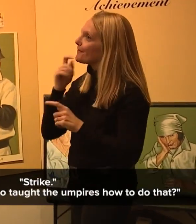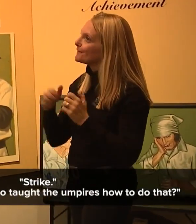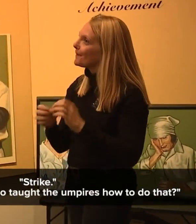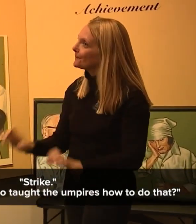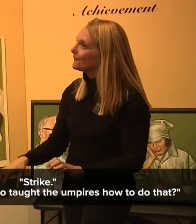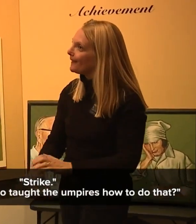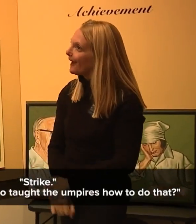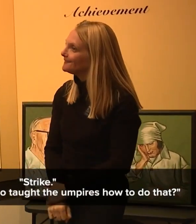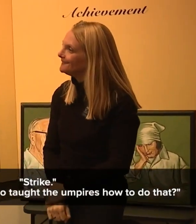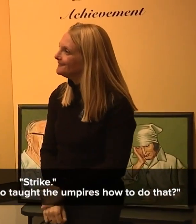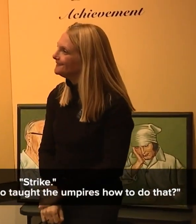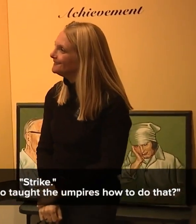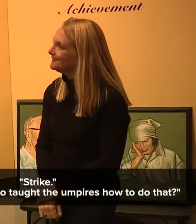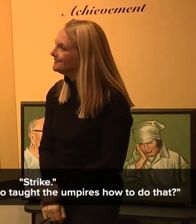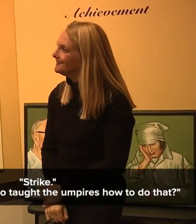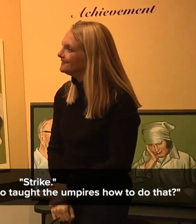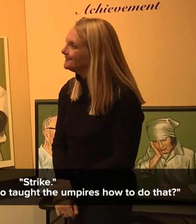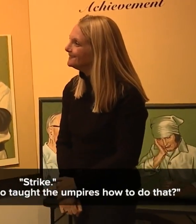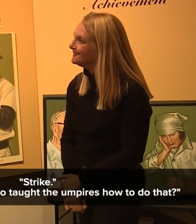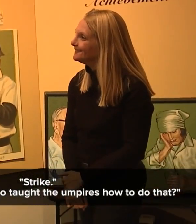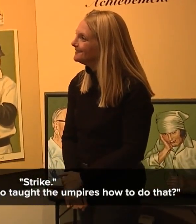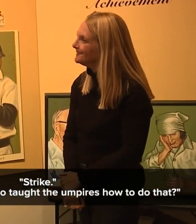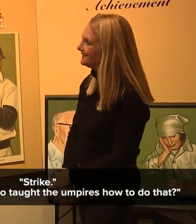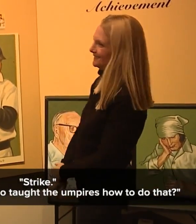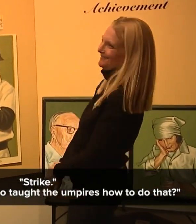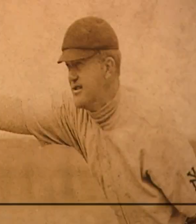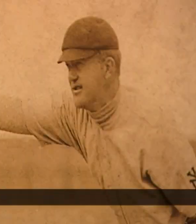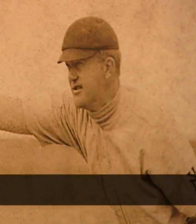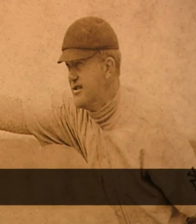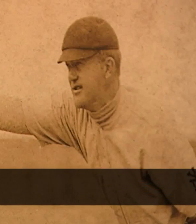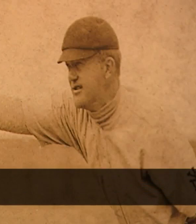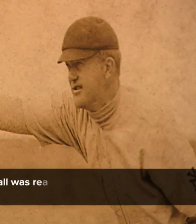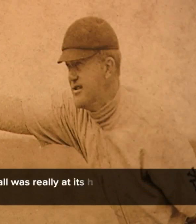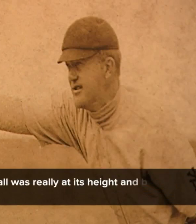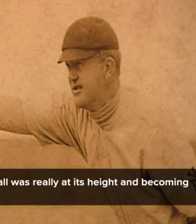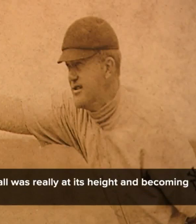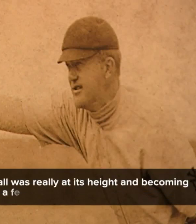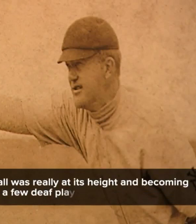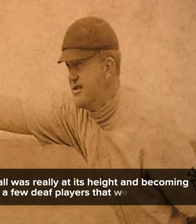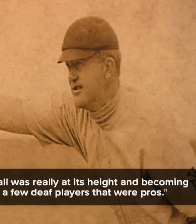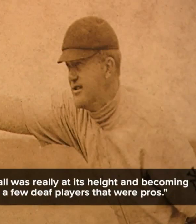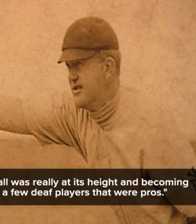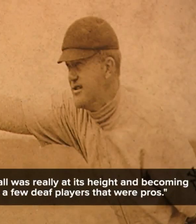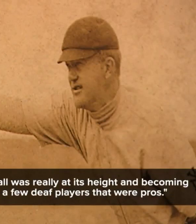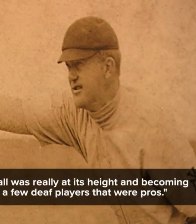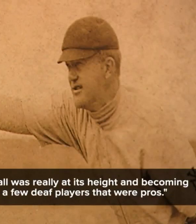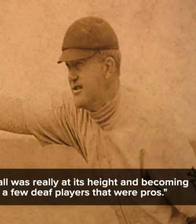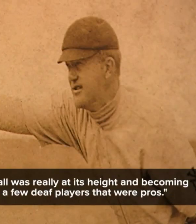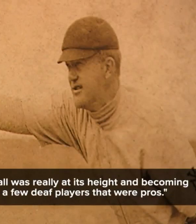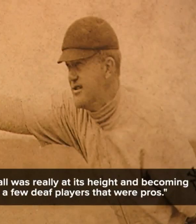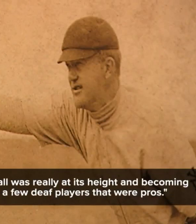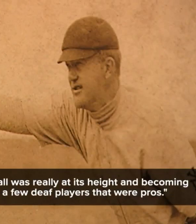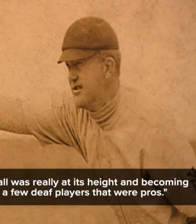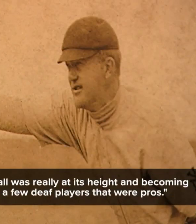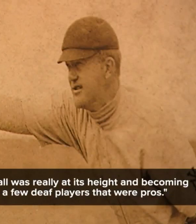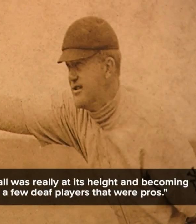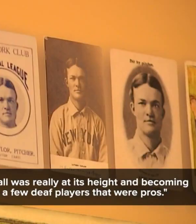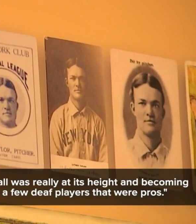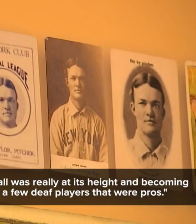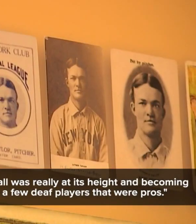Now, who taught the empires how to do that? During the time when baseball was really at its height and becoming popular, there were a